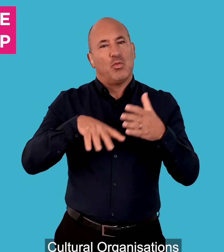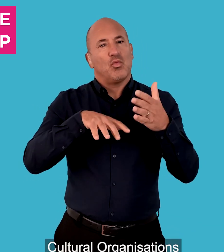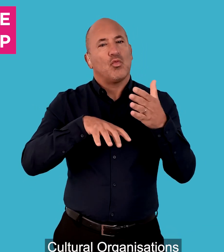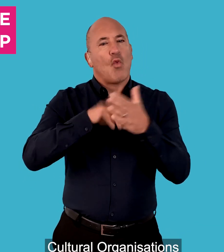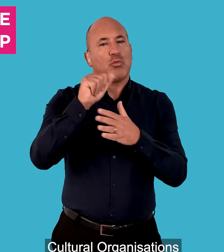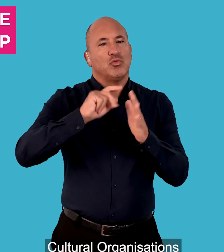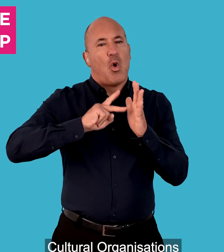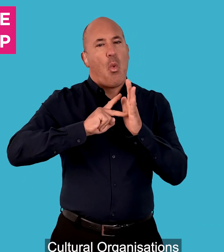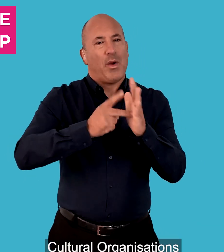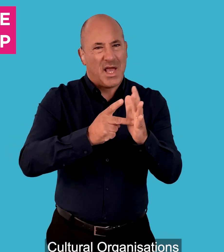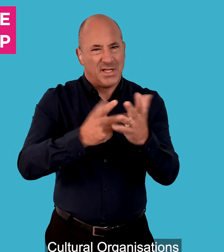Cultural organisations.